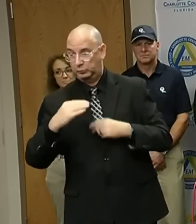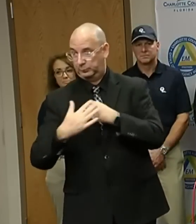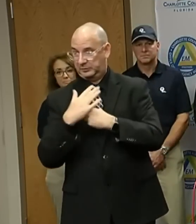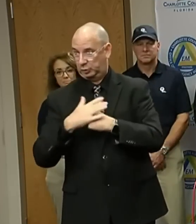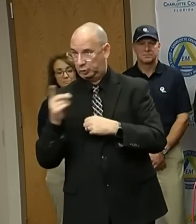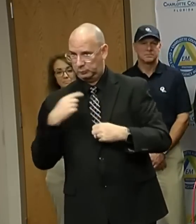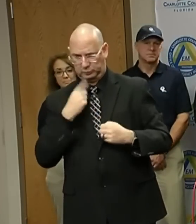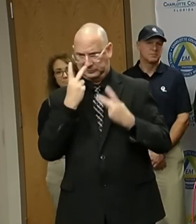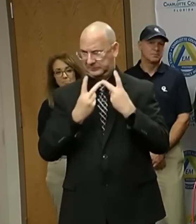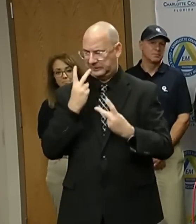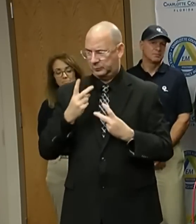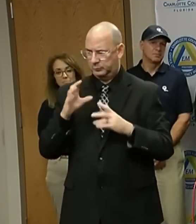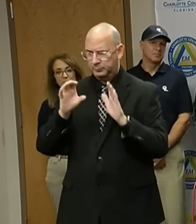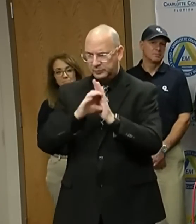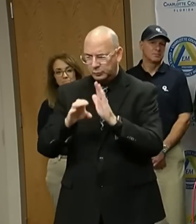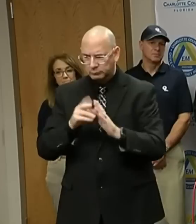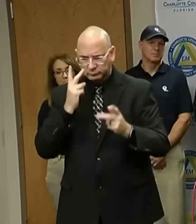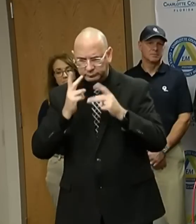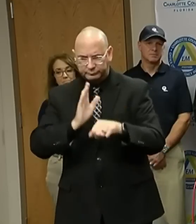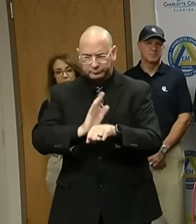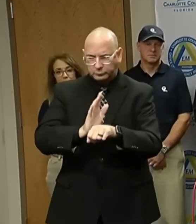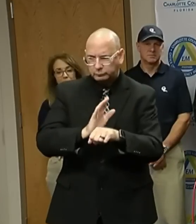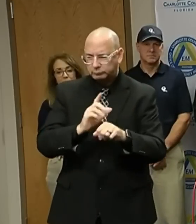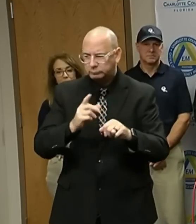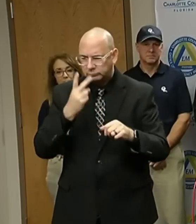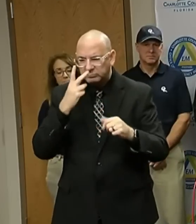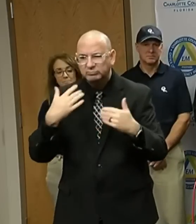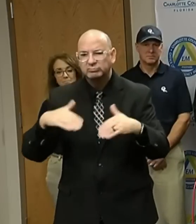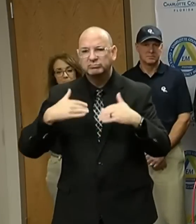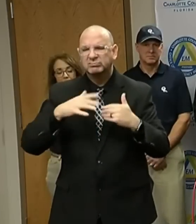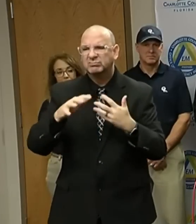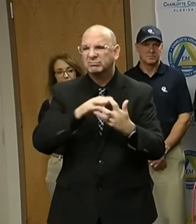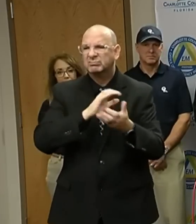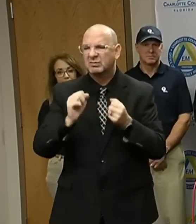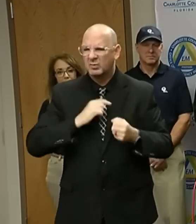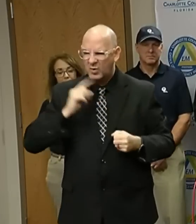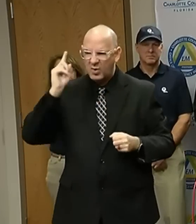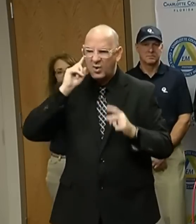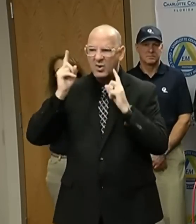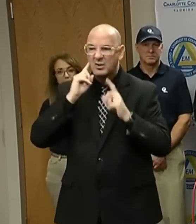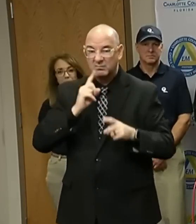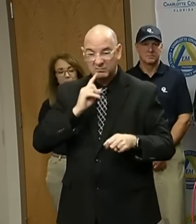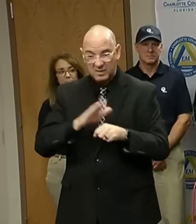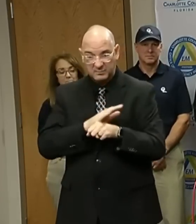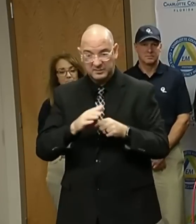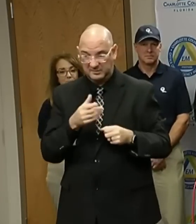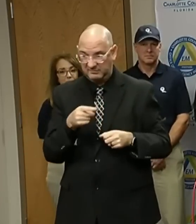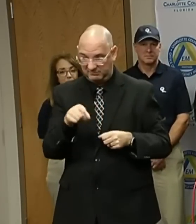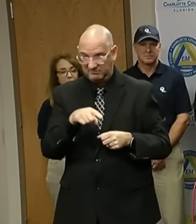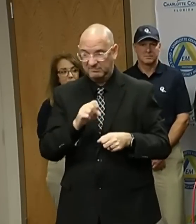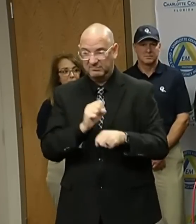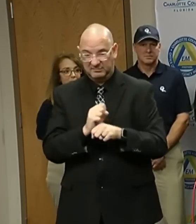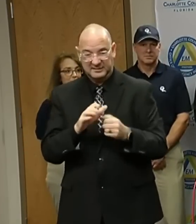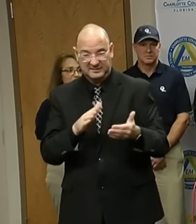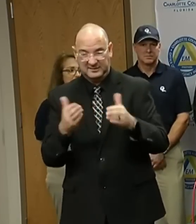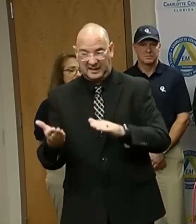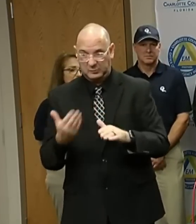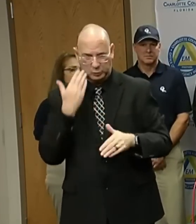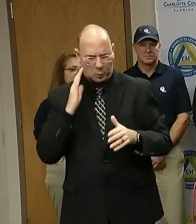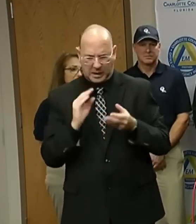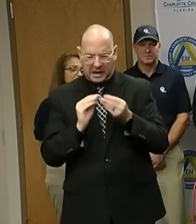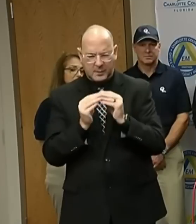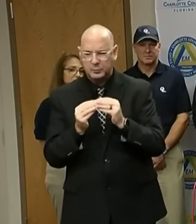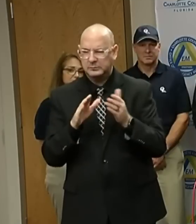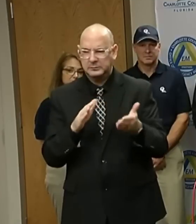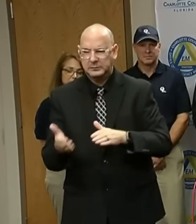from our local agencies that there have been confirmed deaths. We don't know exactly how many. What have you heard from the local agencies about the